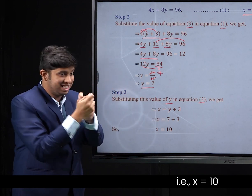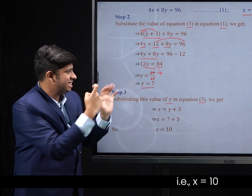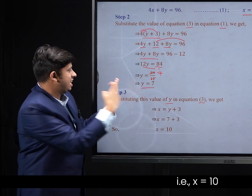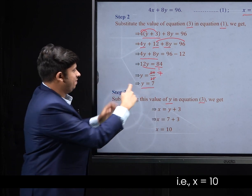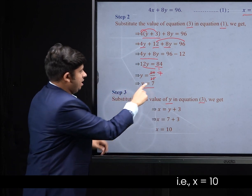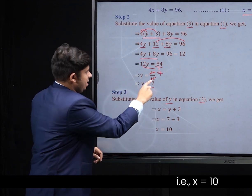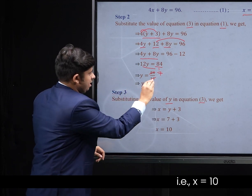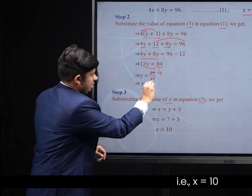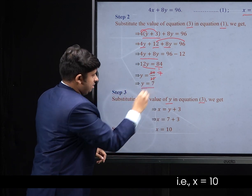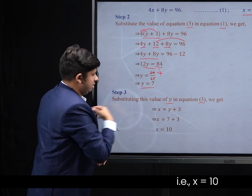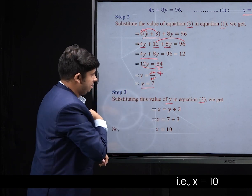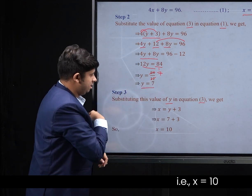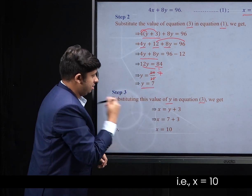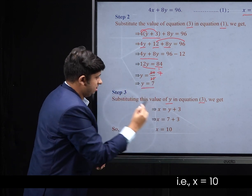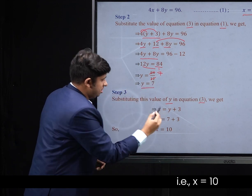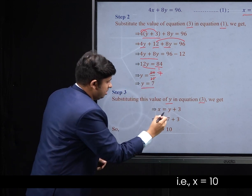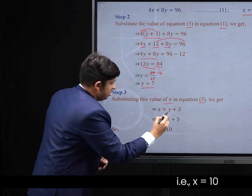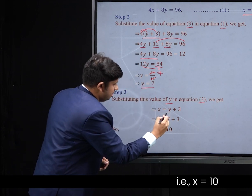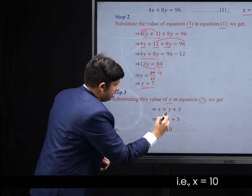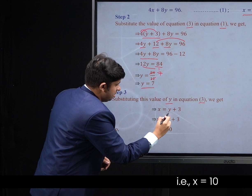that is x equal to 10.